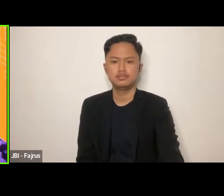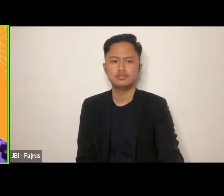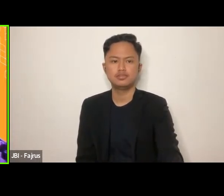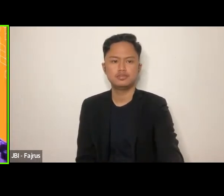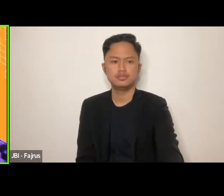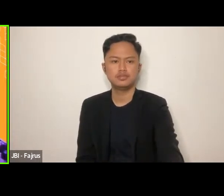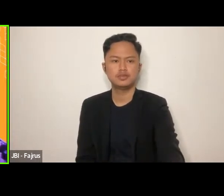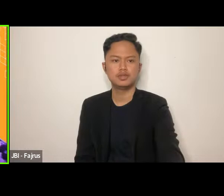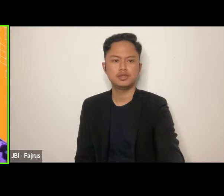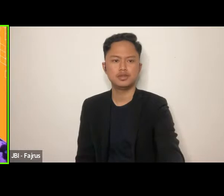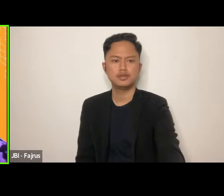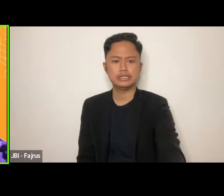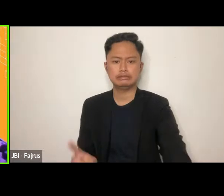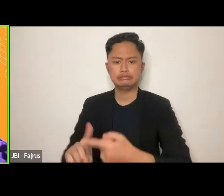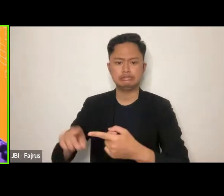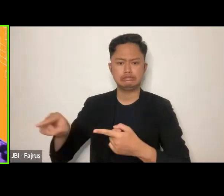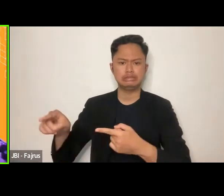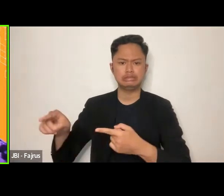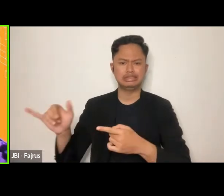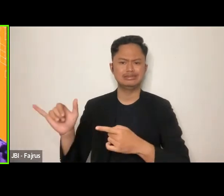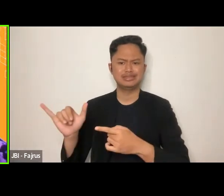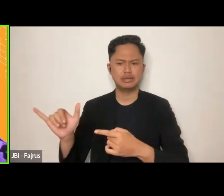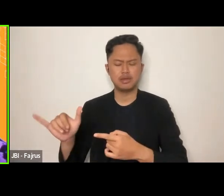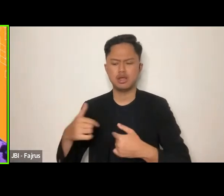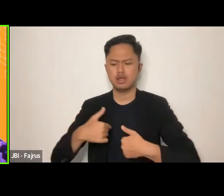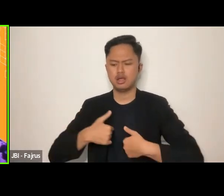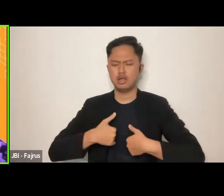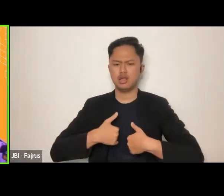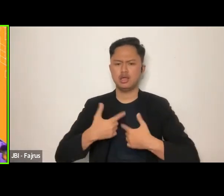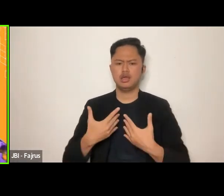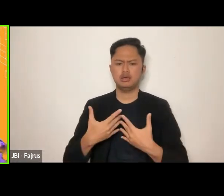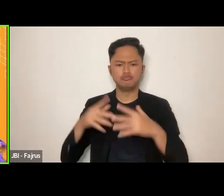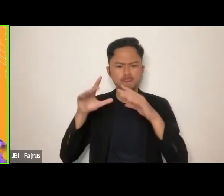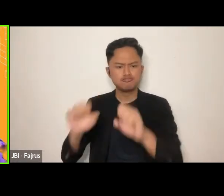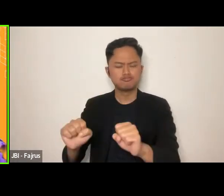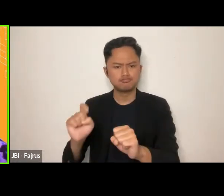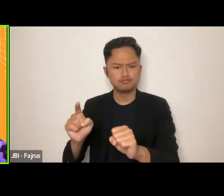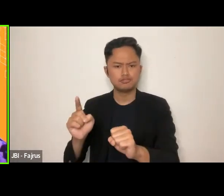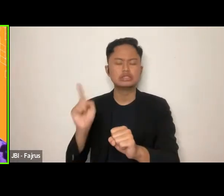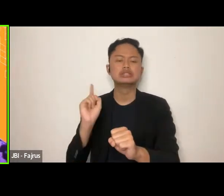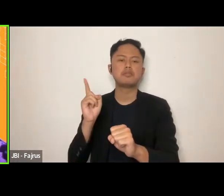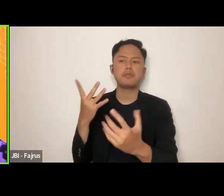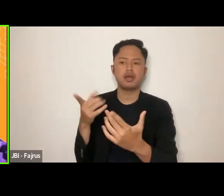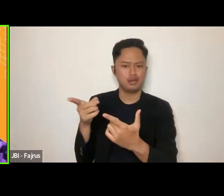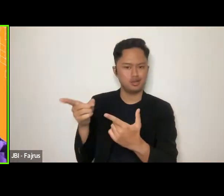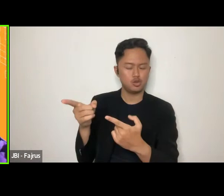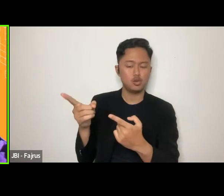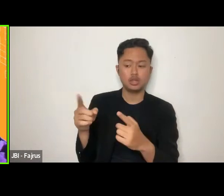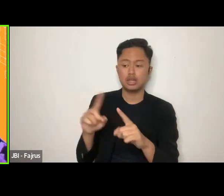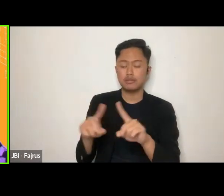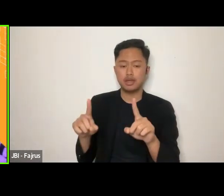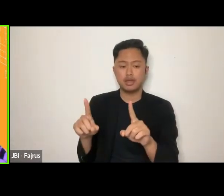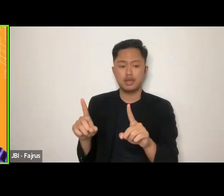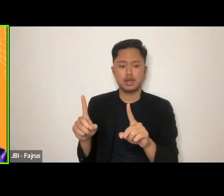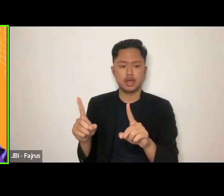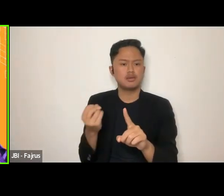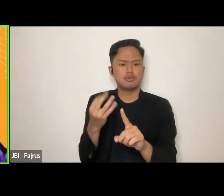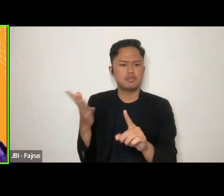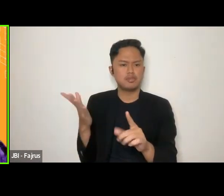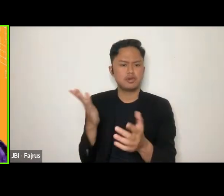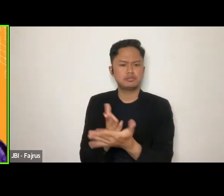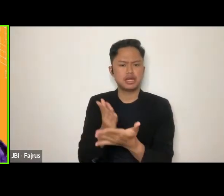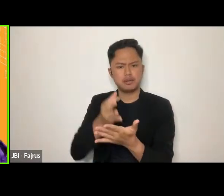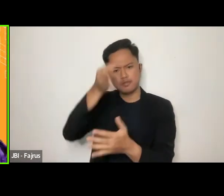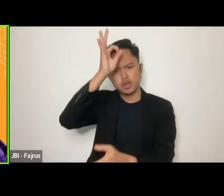friends peaceful demonstration, and I was arrested because of that. And when one of the police officer,